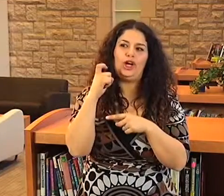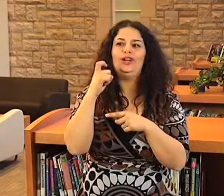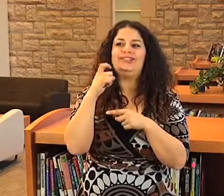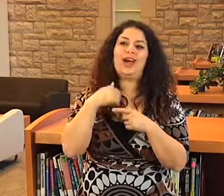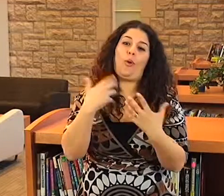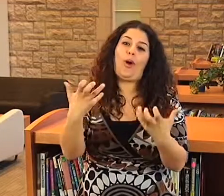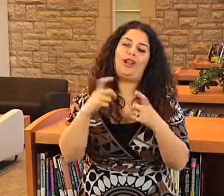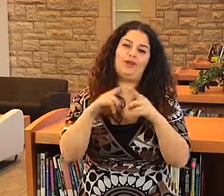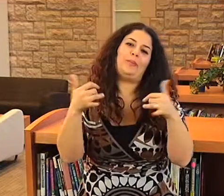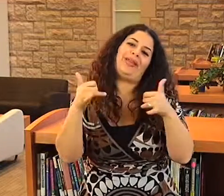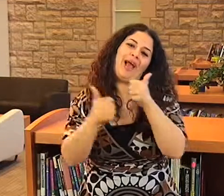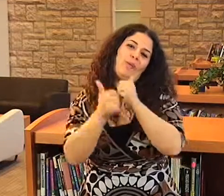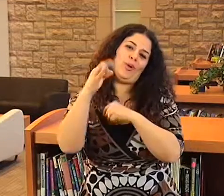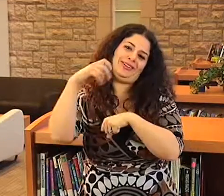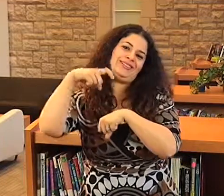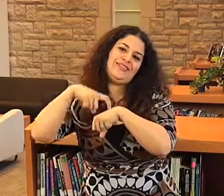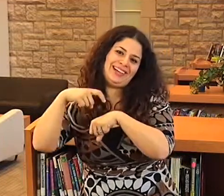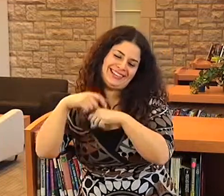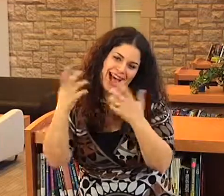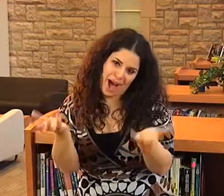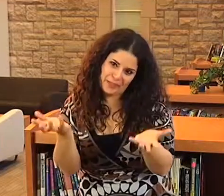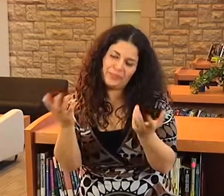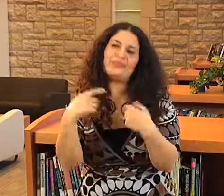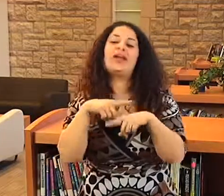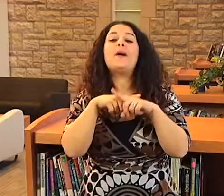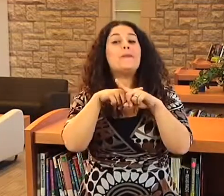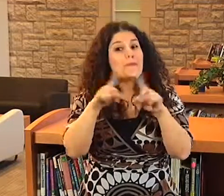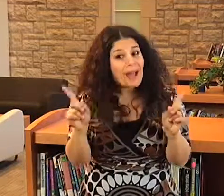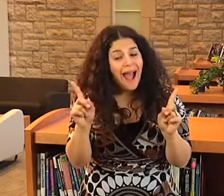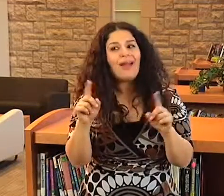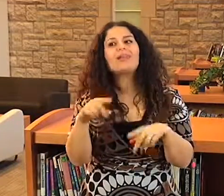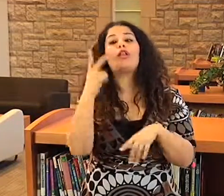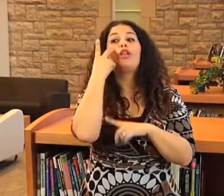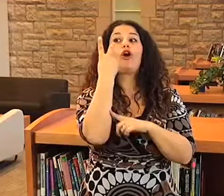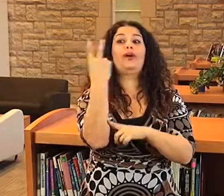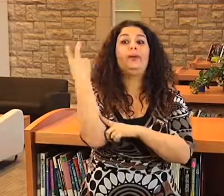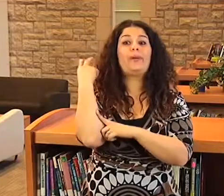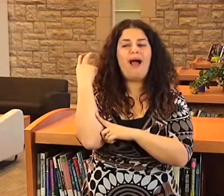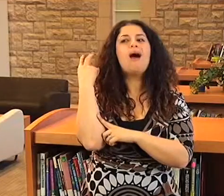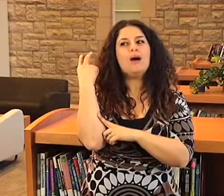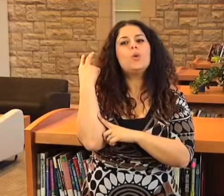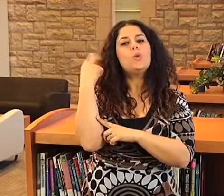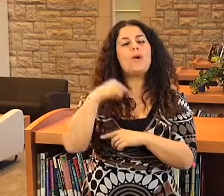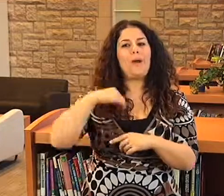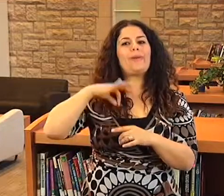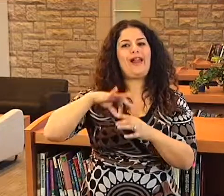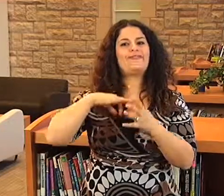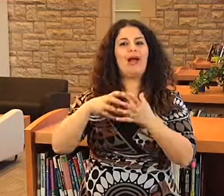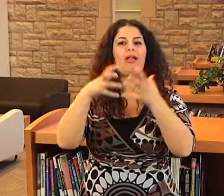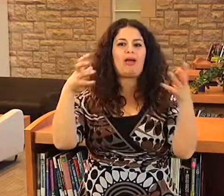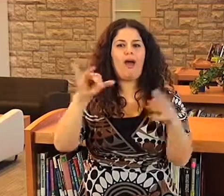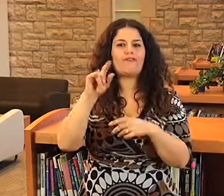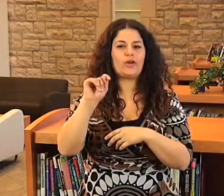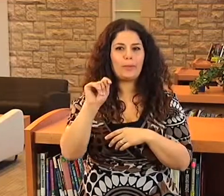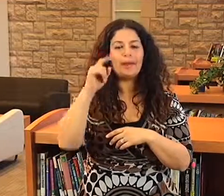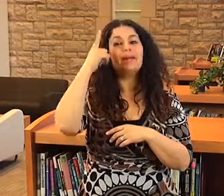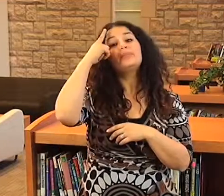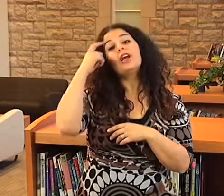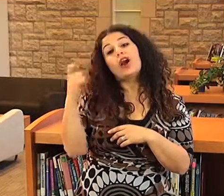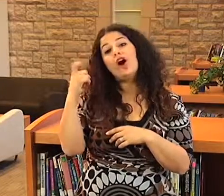I didn't have to do so much at that time because it took up so much of my time, but looking back, I really benefited a lot